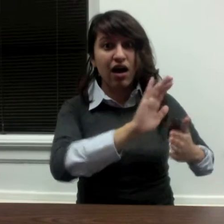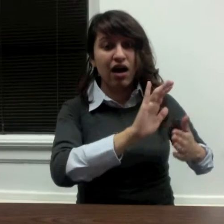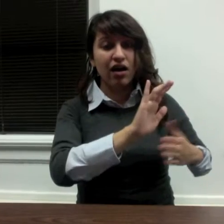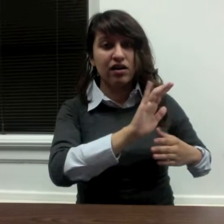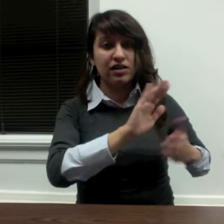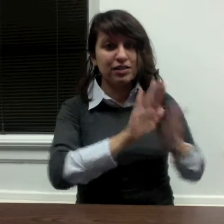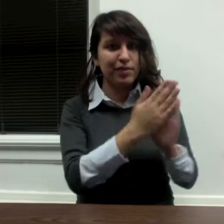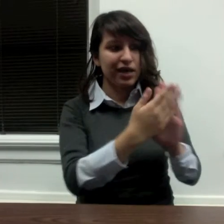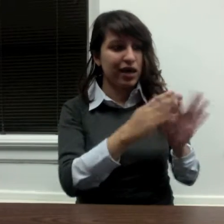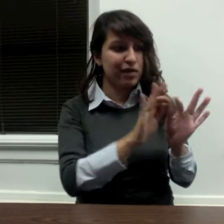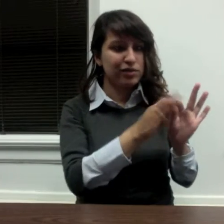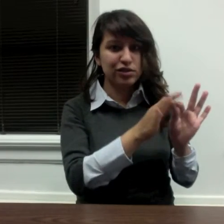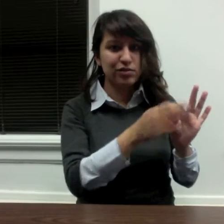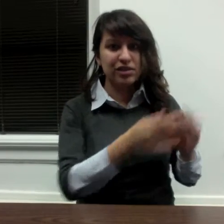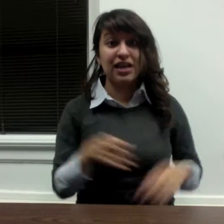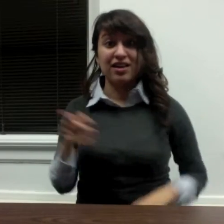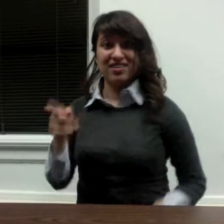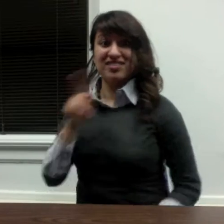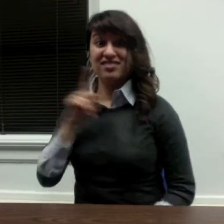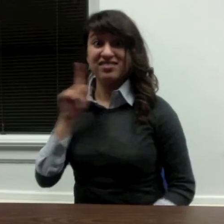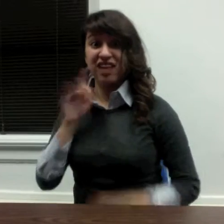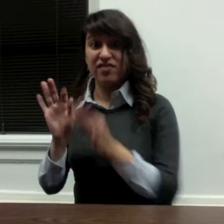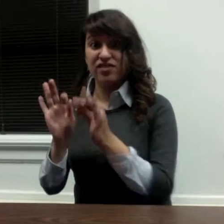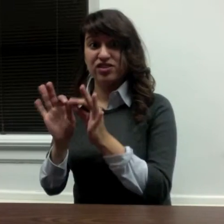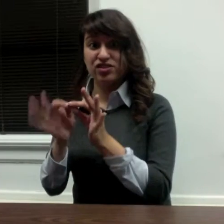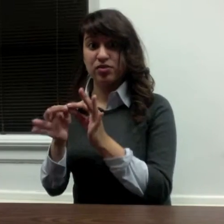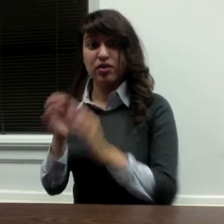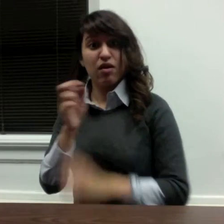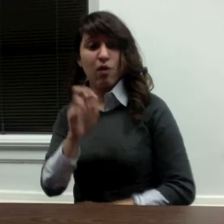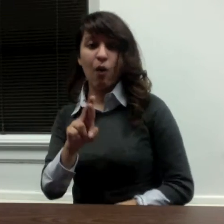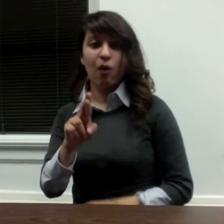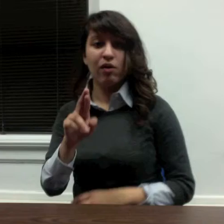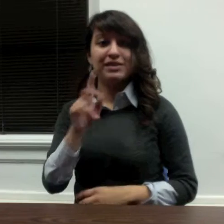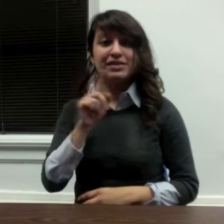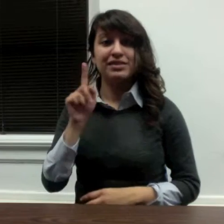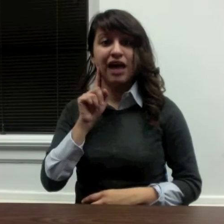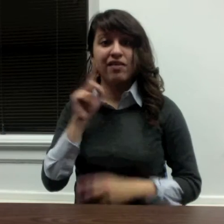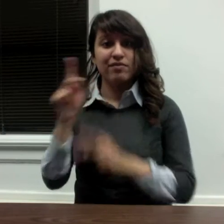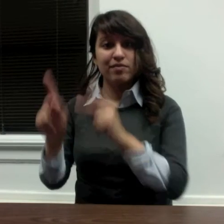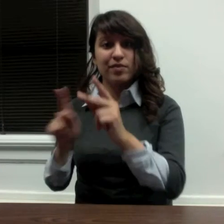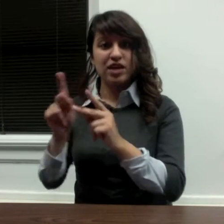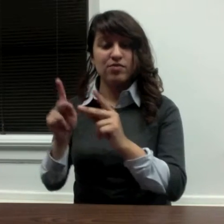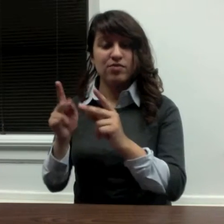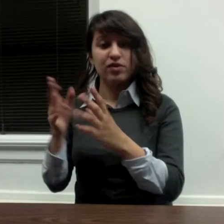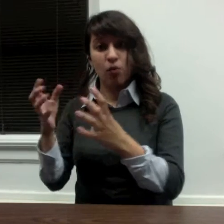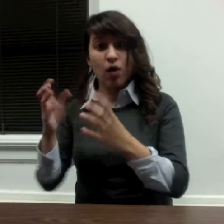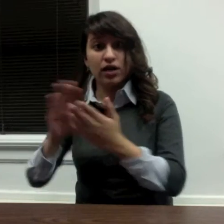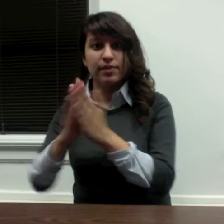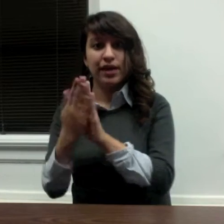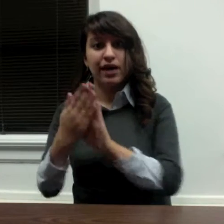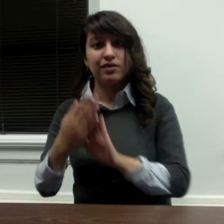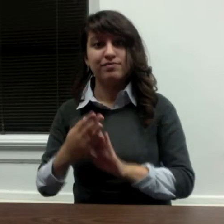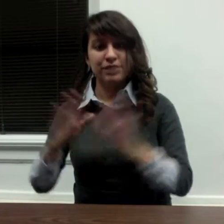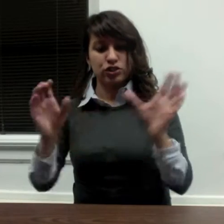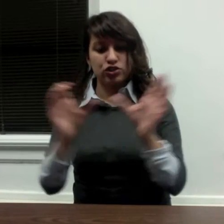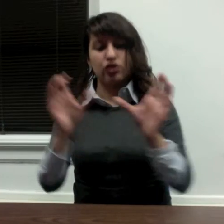Deaf interpreters, or deaf individuals wanting to become certified deaf interpreters,